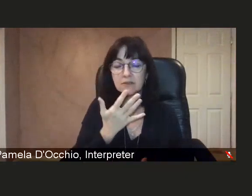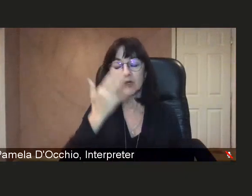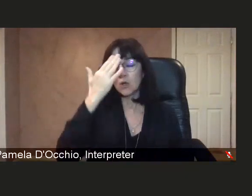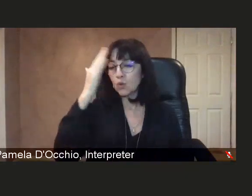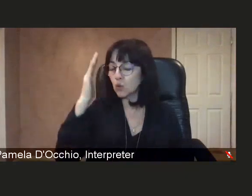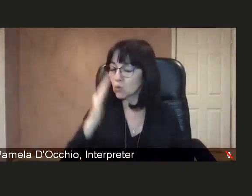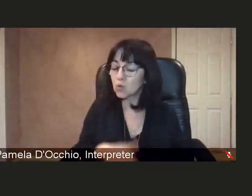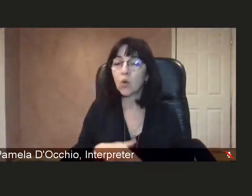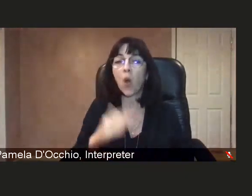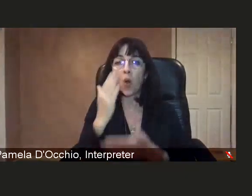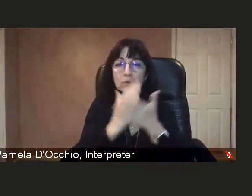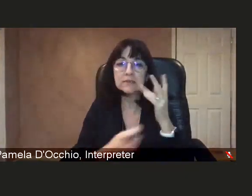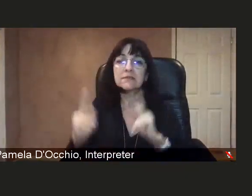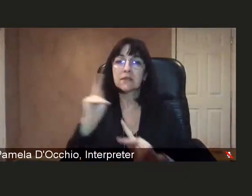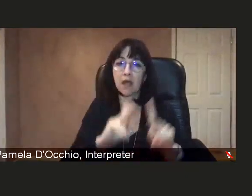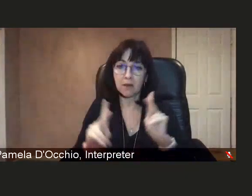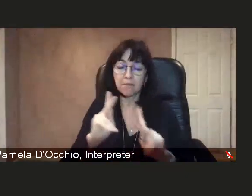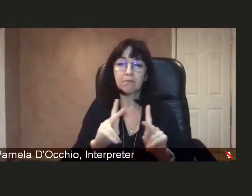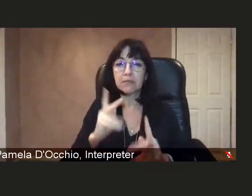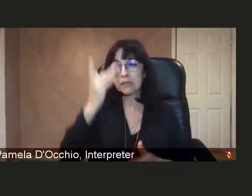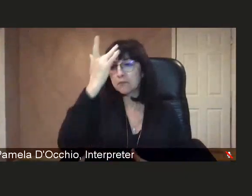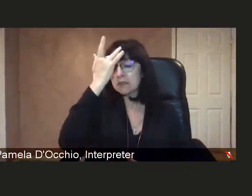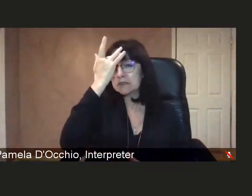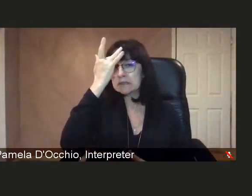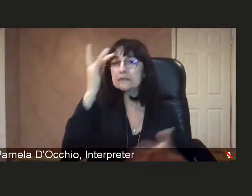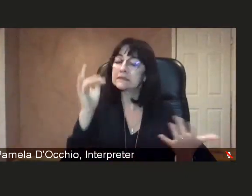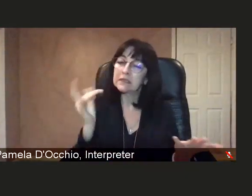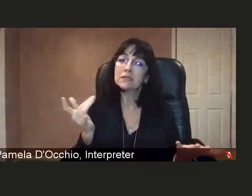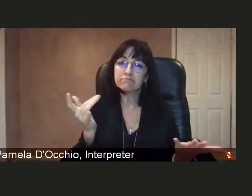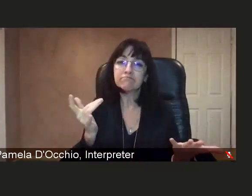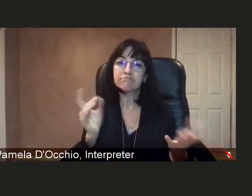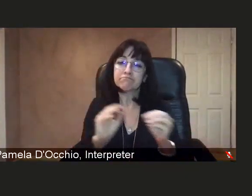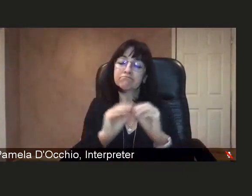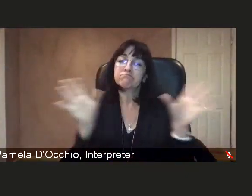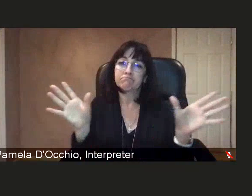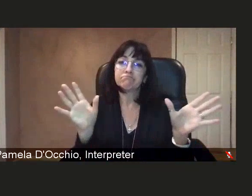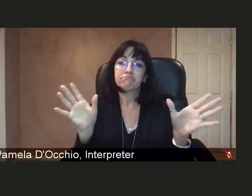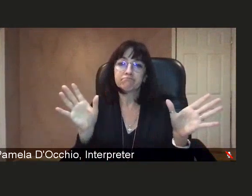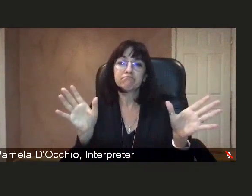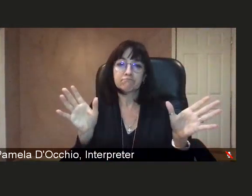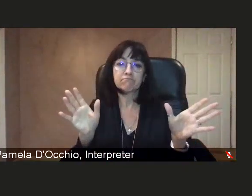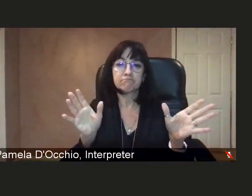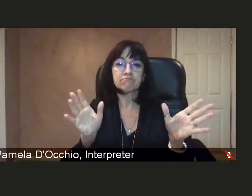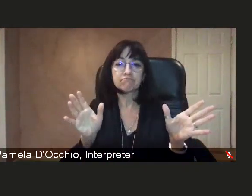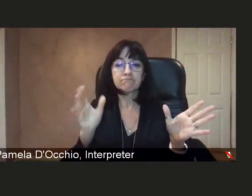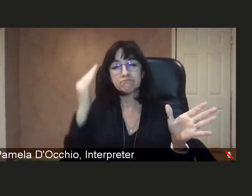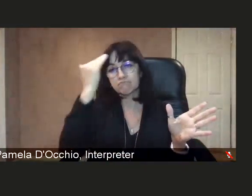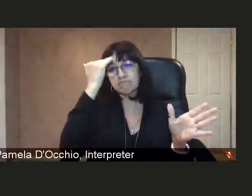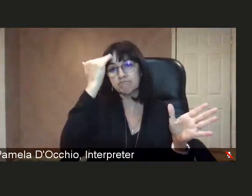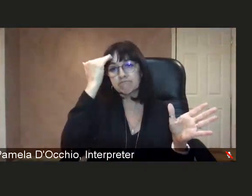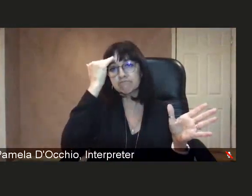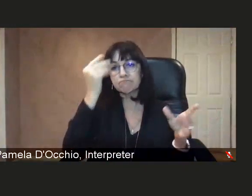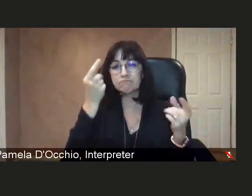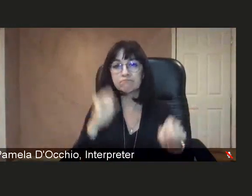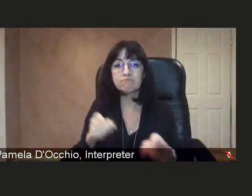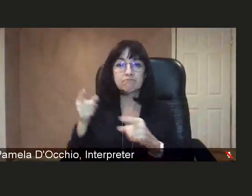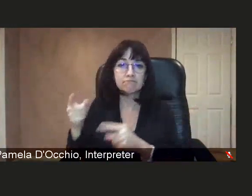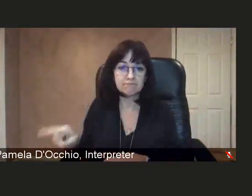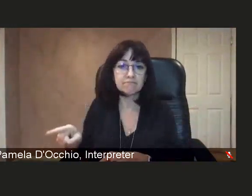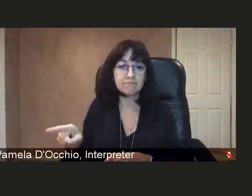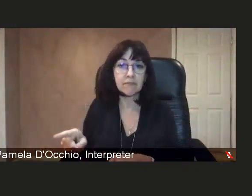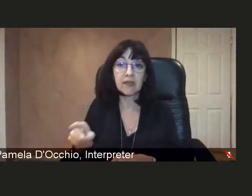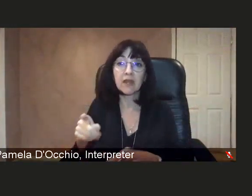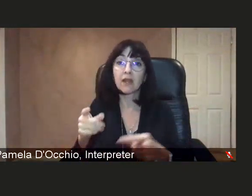We know that. What is really important to know too, I'm going to show you my last visual here, my last chart, if you